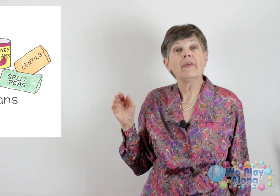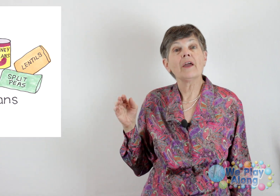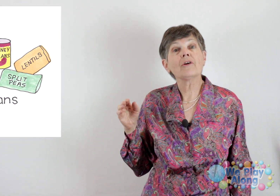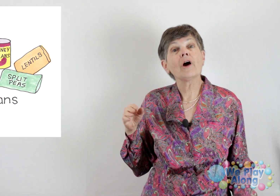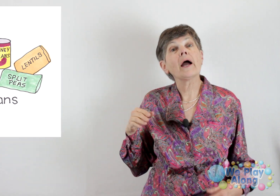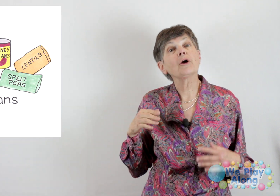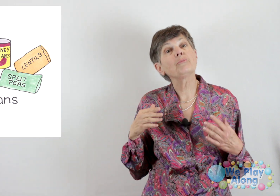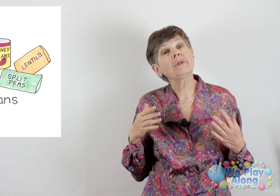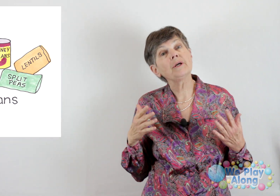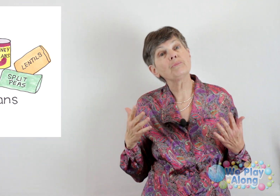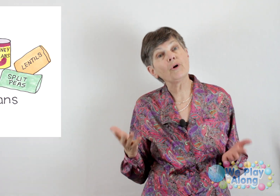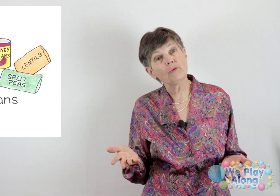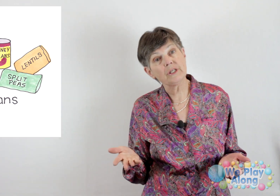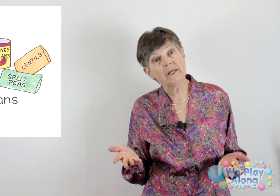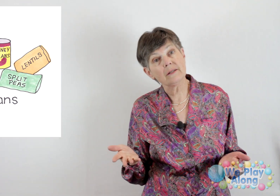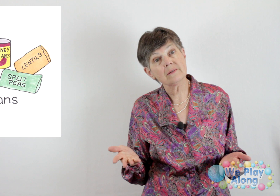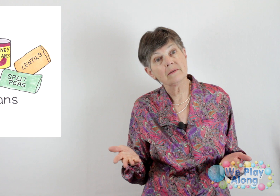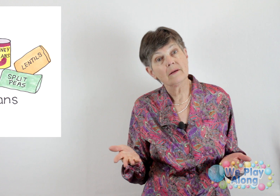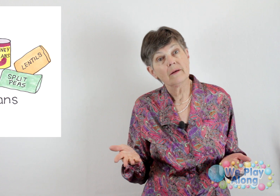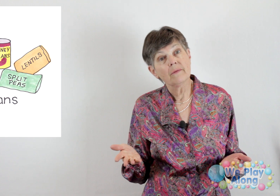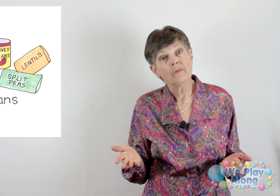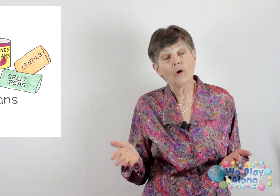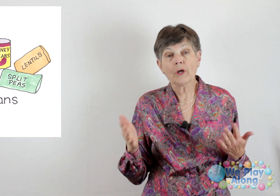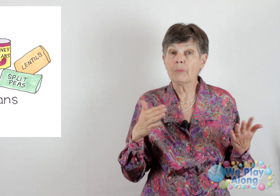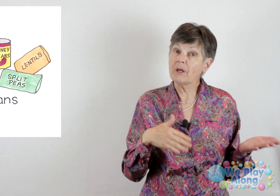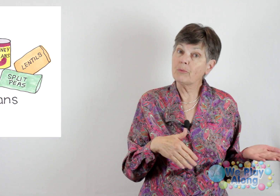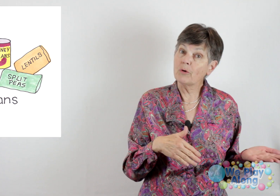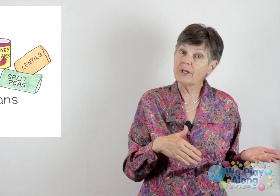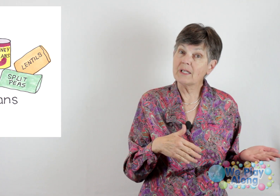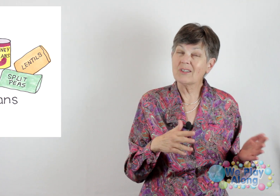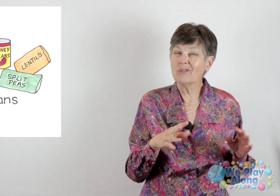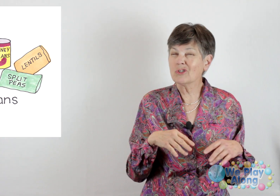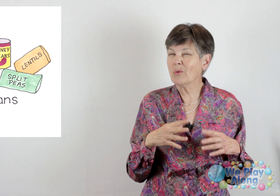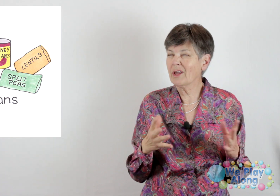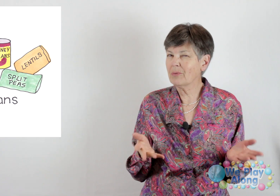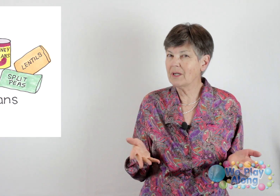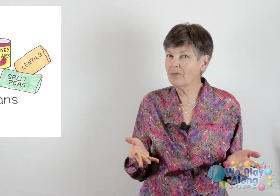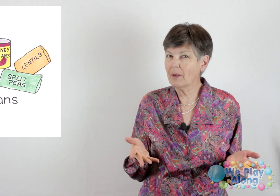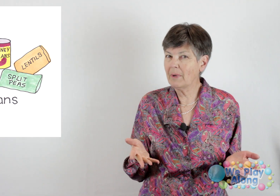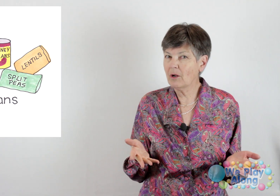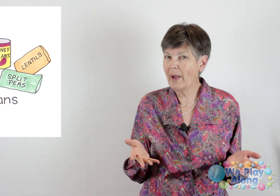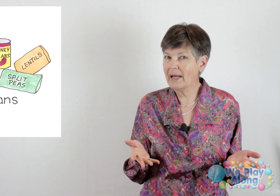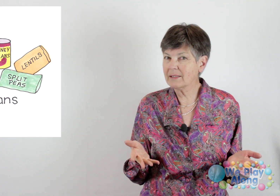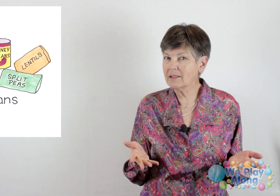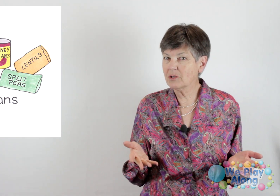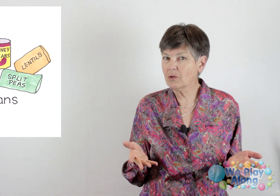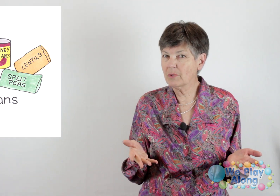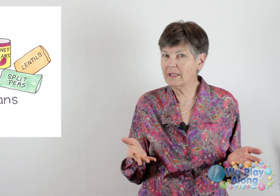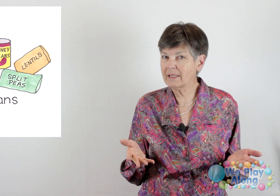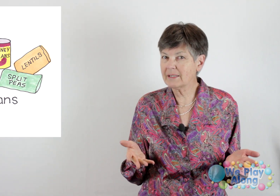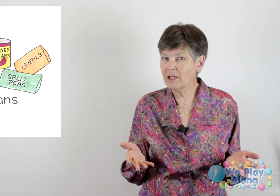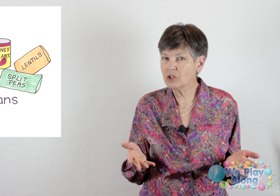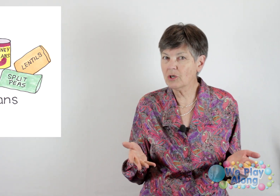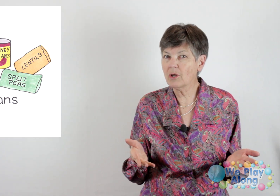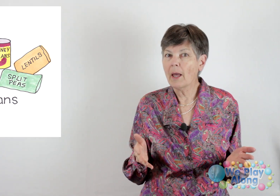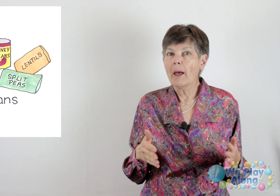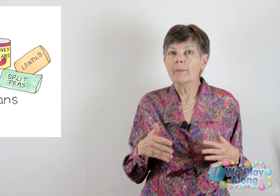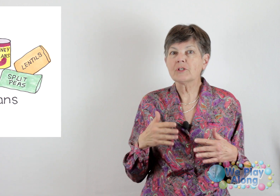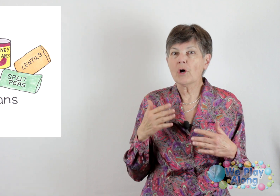They are not complete proteins. The only complete proteins, there's 23 different amino acids that are really essential.